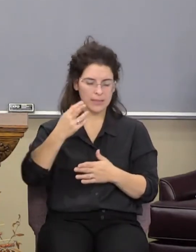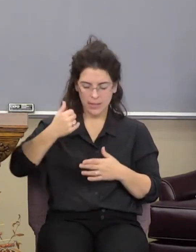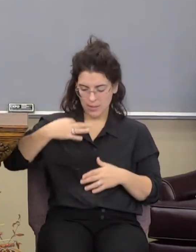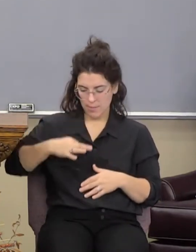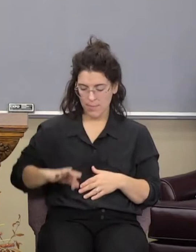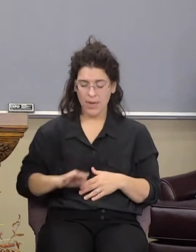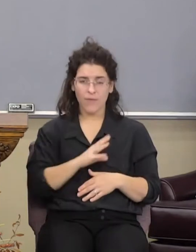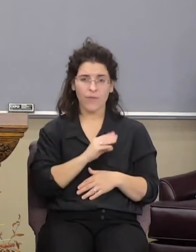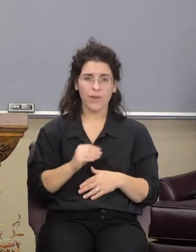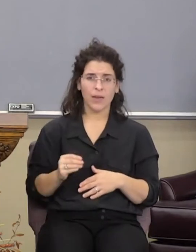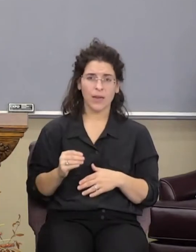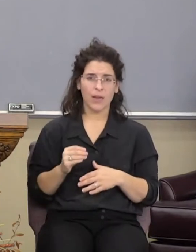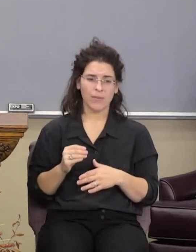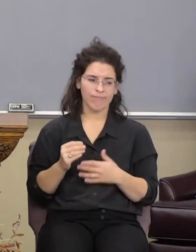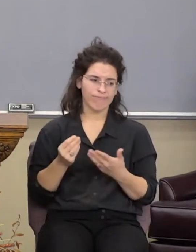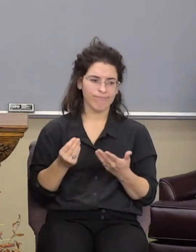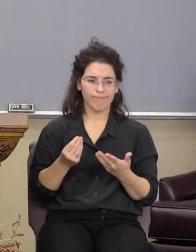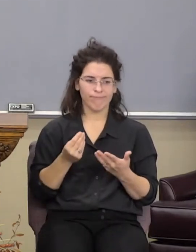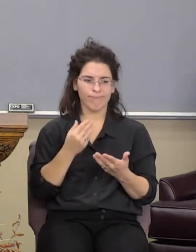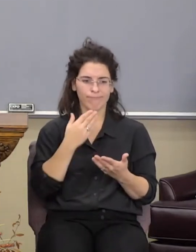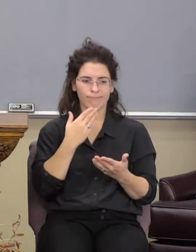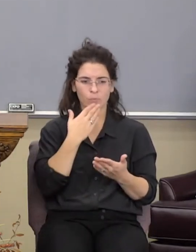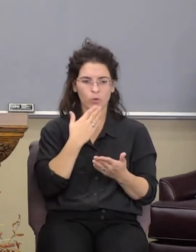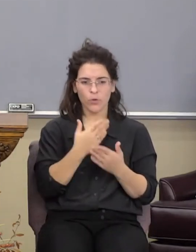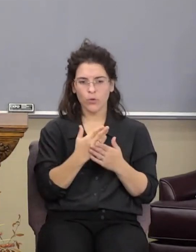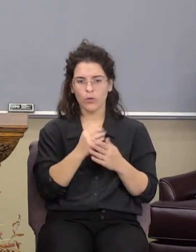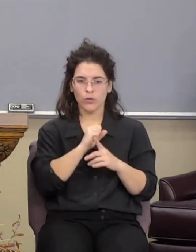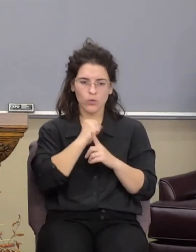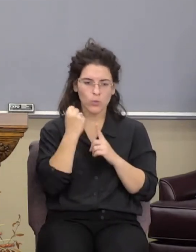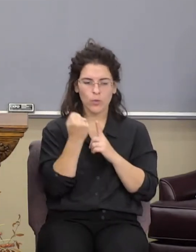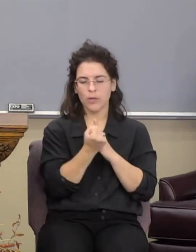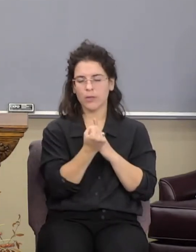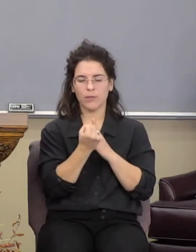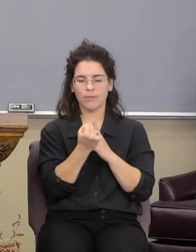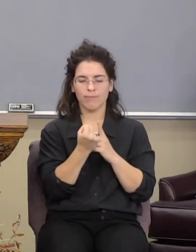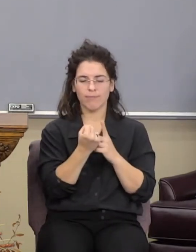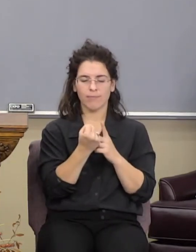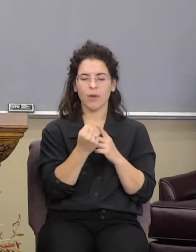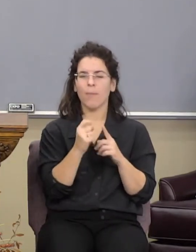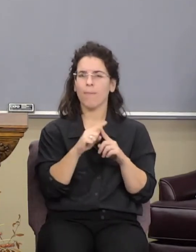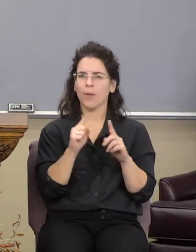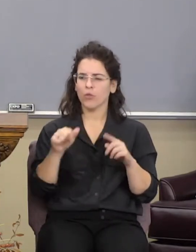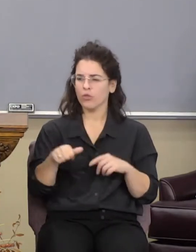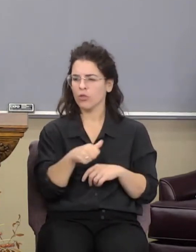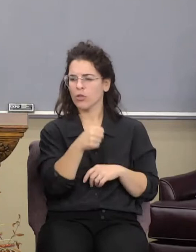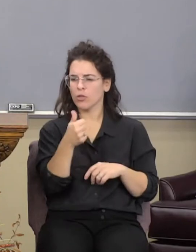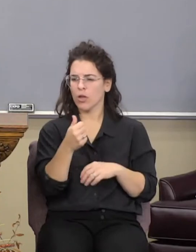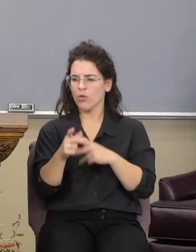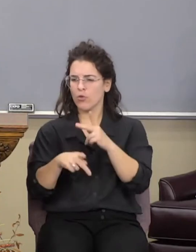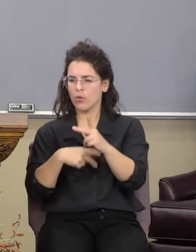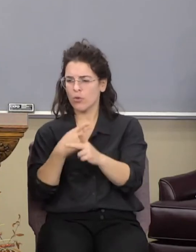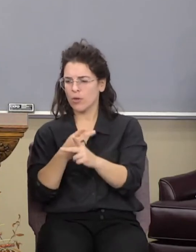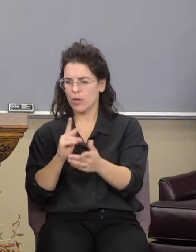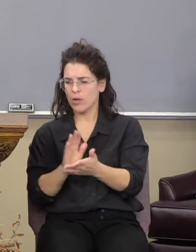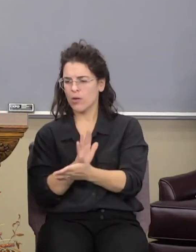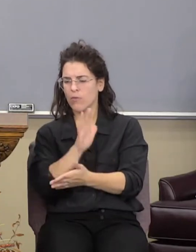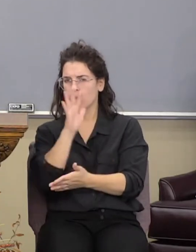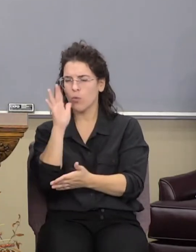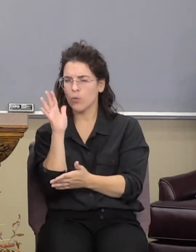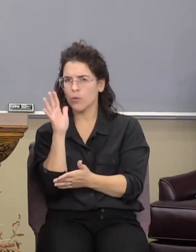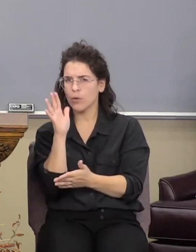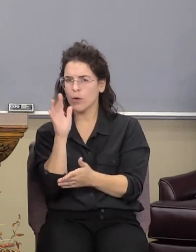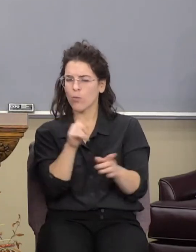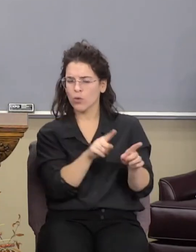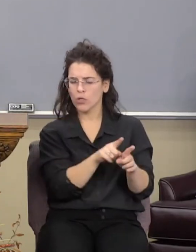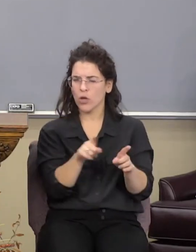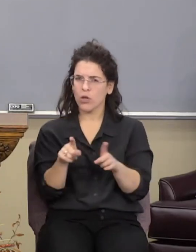the advantage of circumstances and situations. And then there's another type of glory, which also